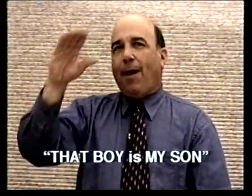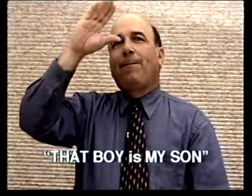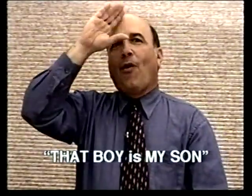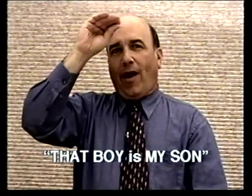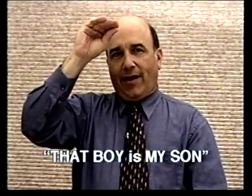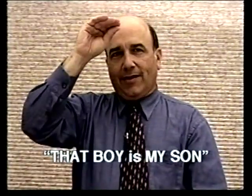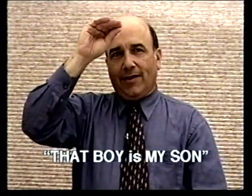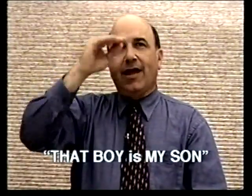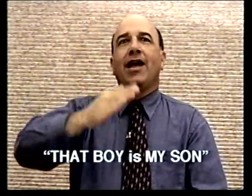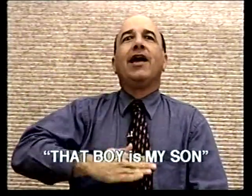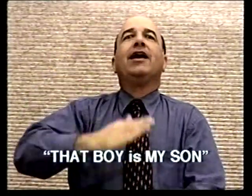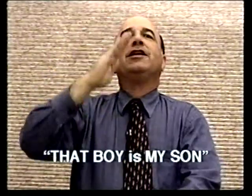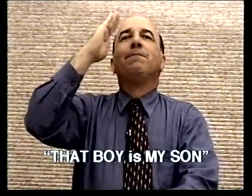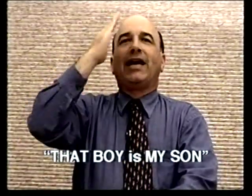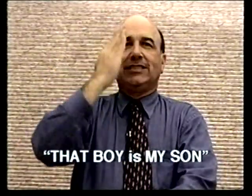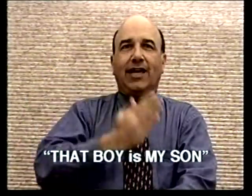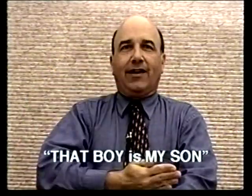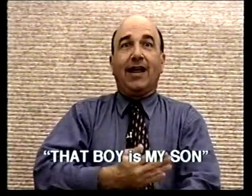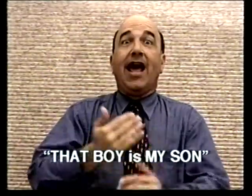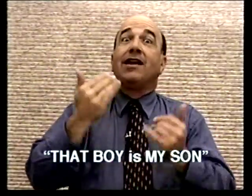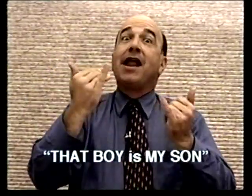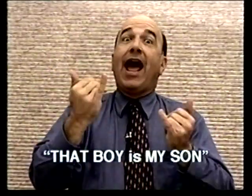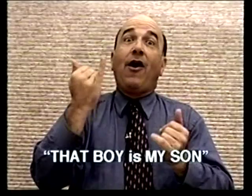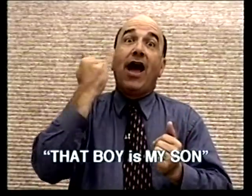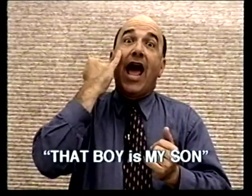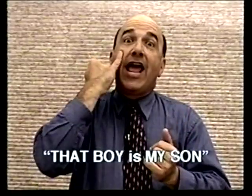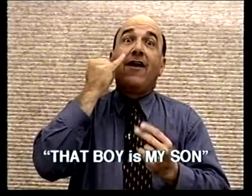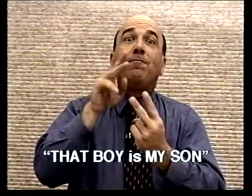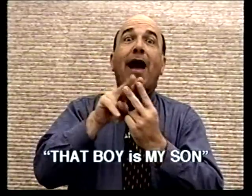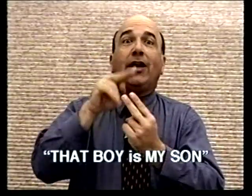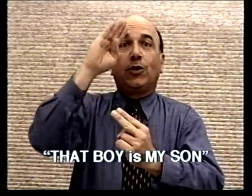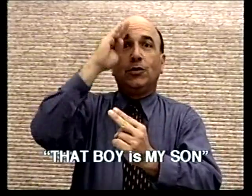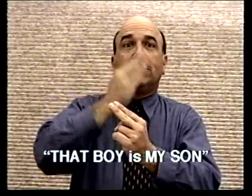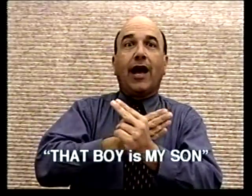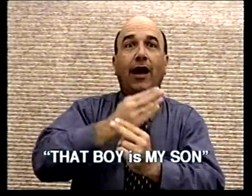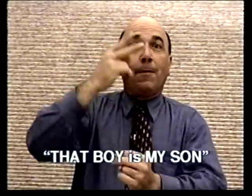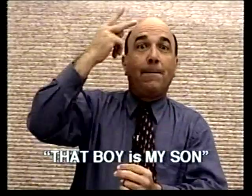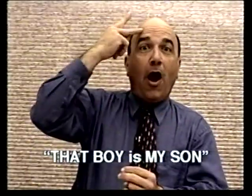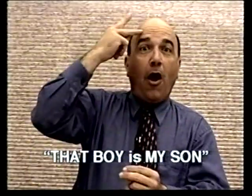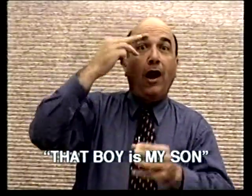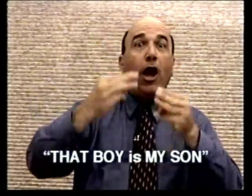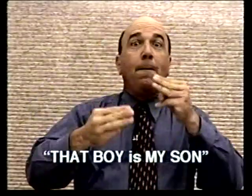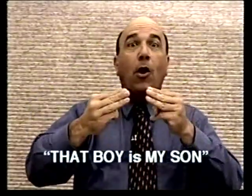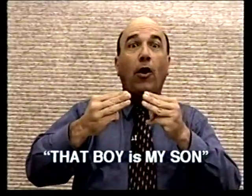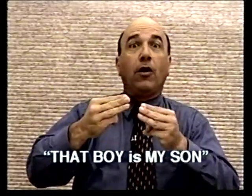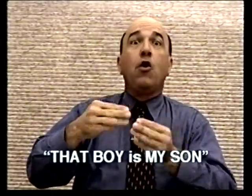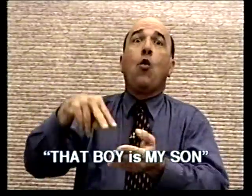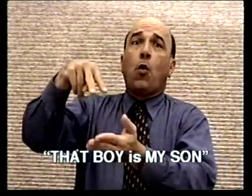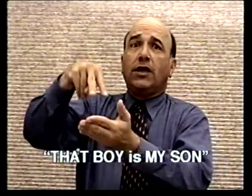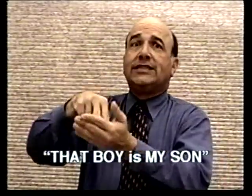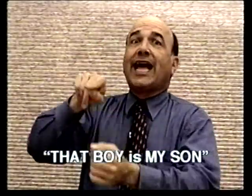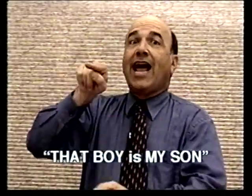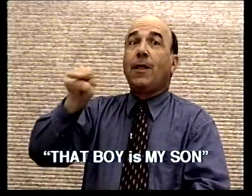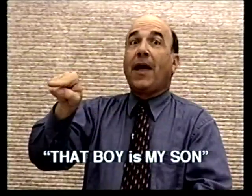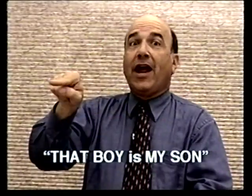That boy is my son. Now, if my 2 sons, Paul and Mark, were standing